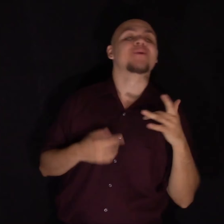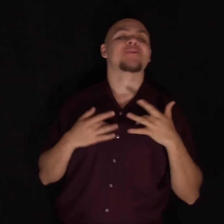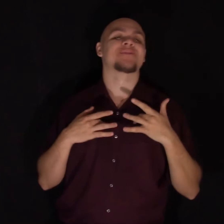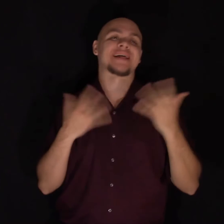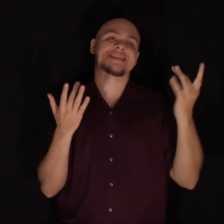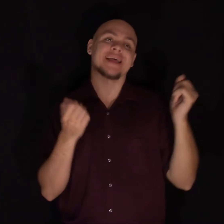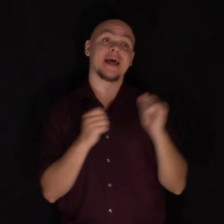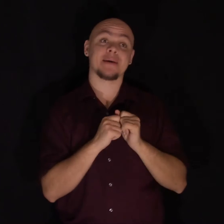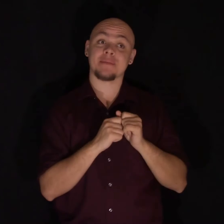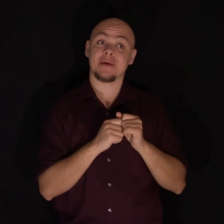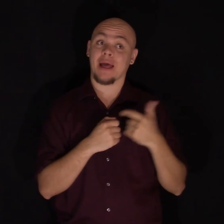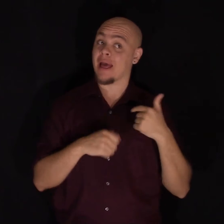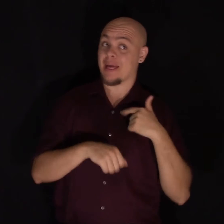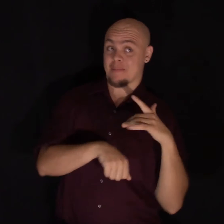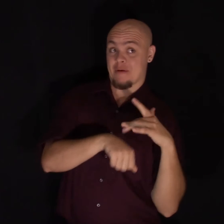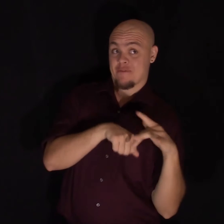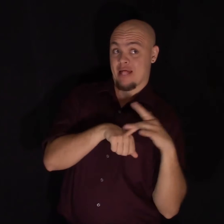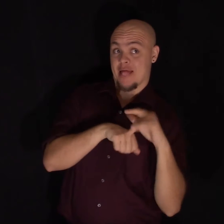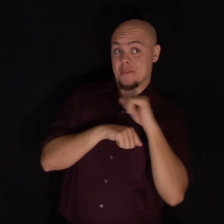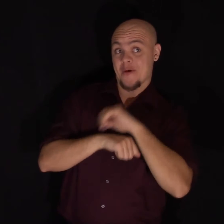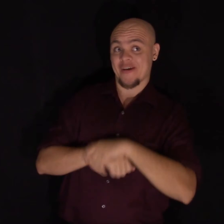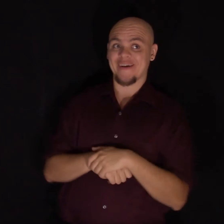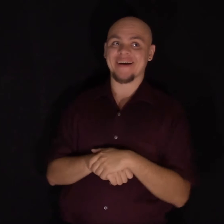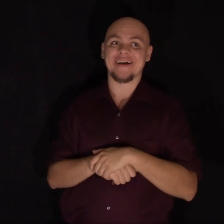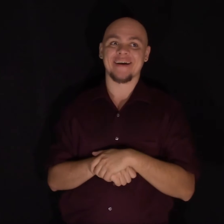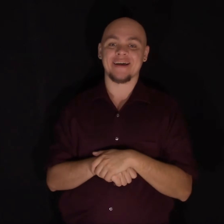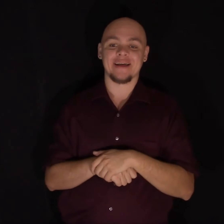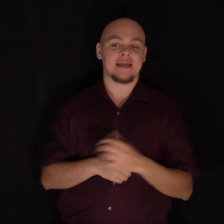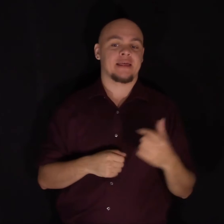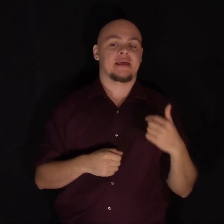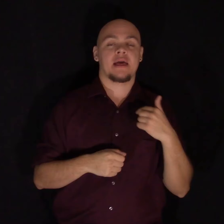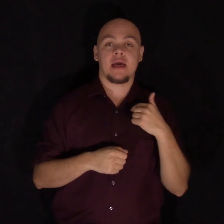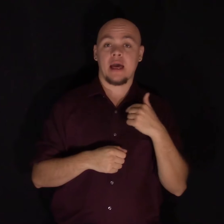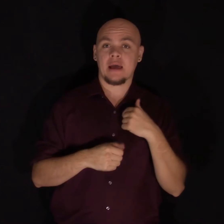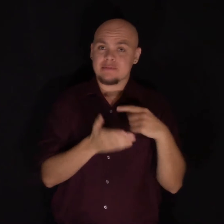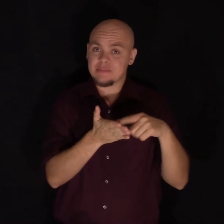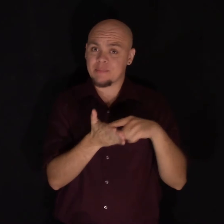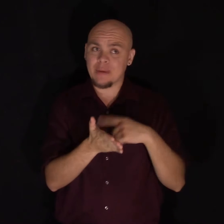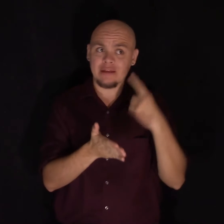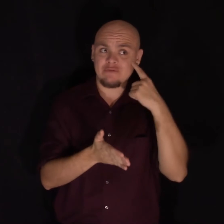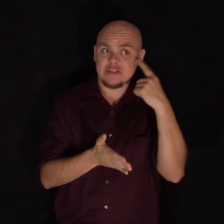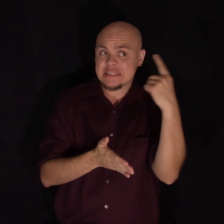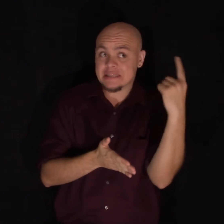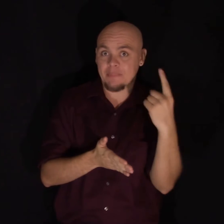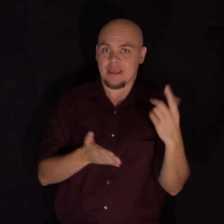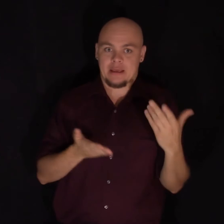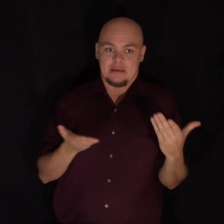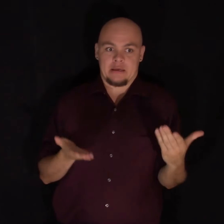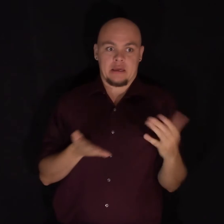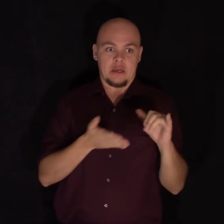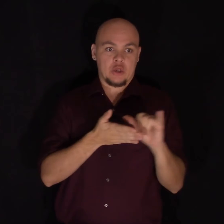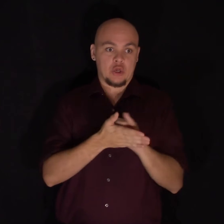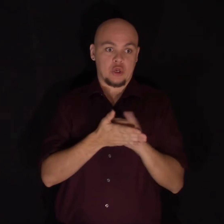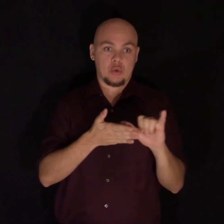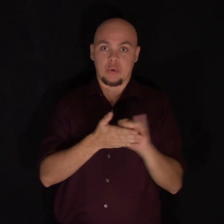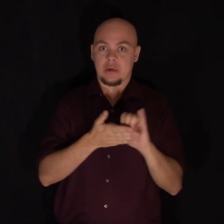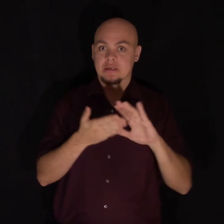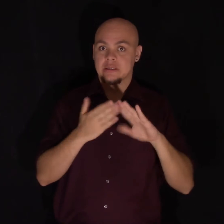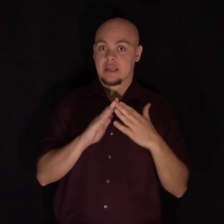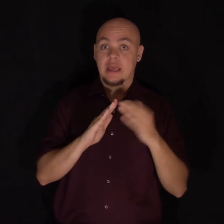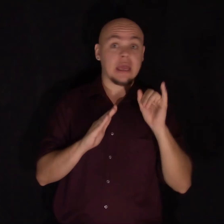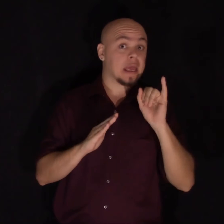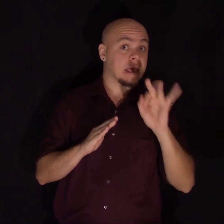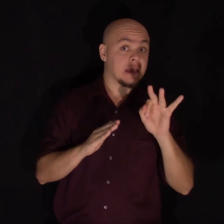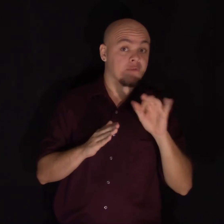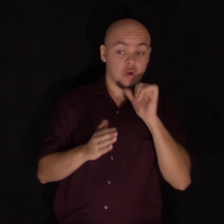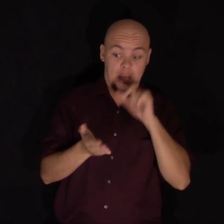to? Did I mention I'm available? Oh, I needed to get paid to do something, right? I mean, I live in New York City. If you're not paid to do something, you're not going to be